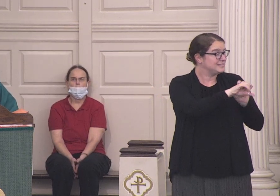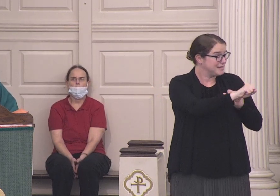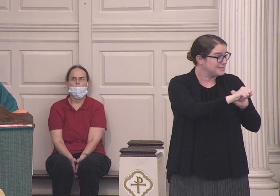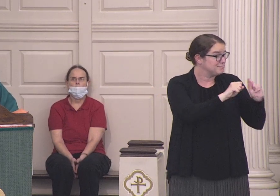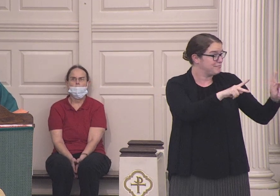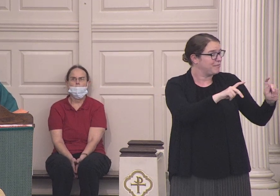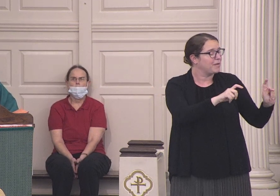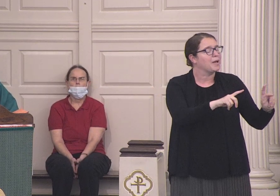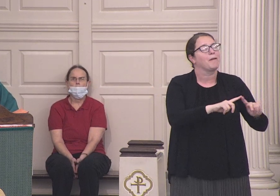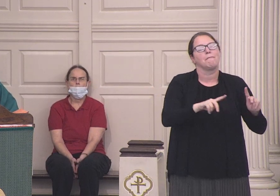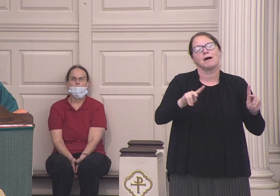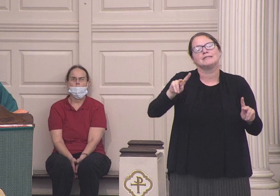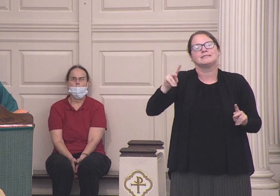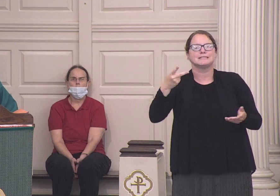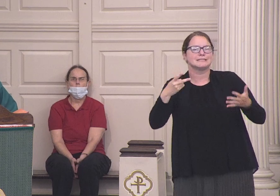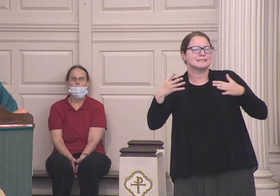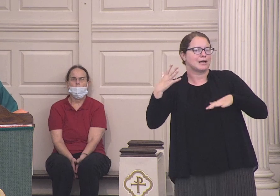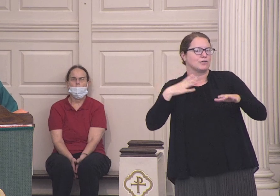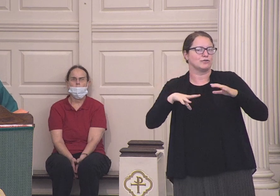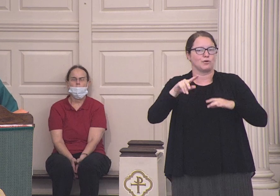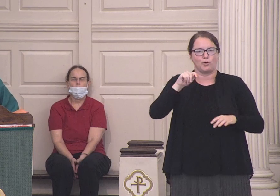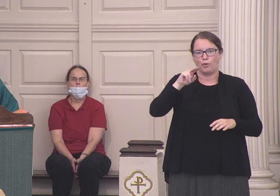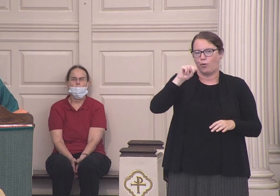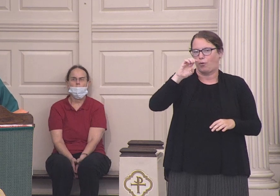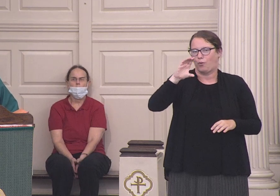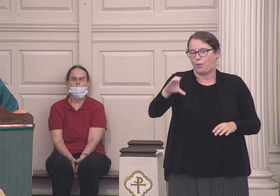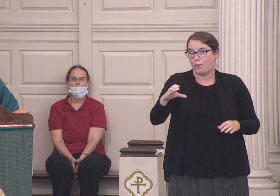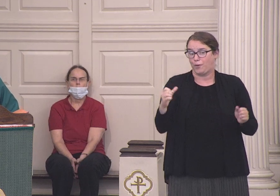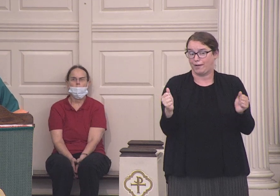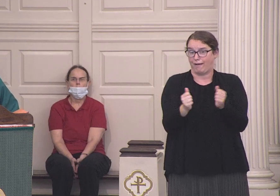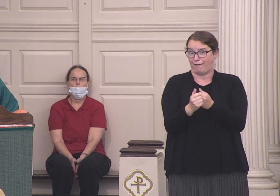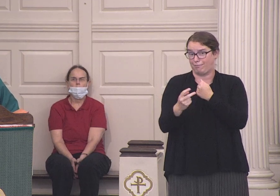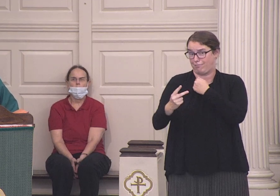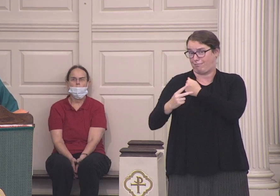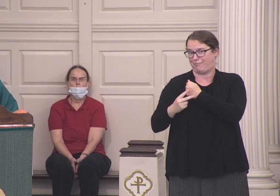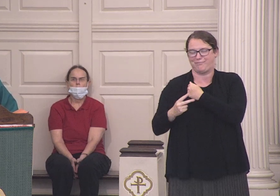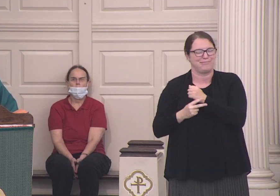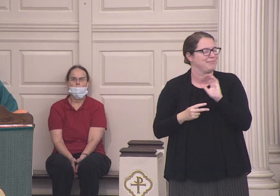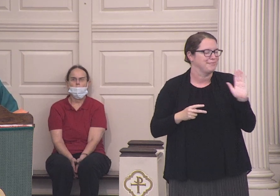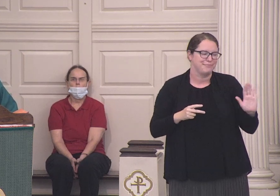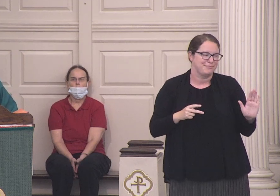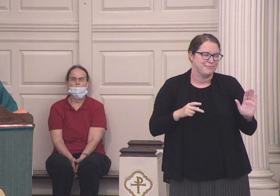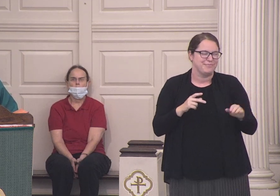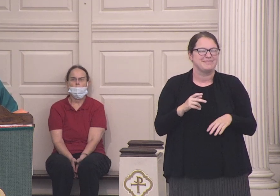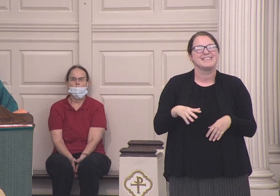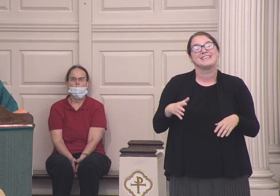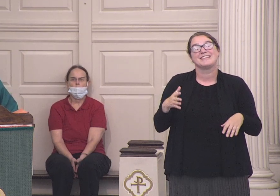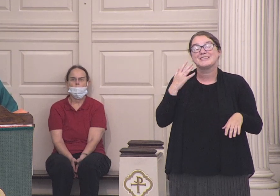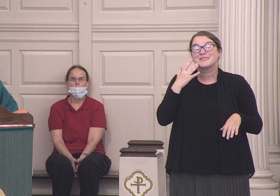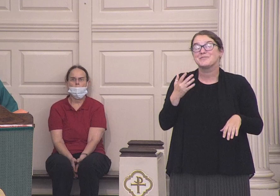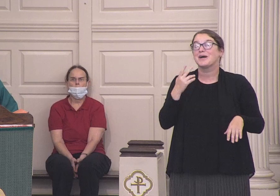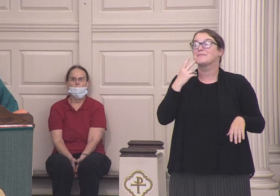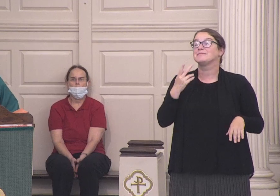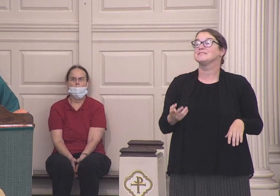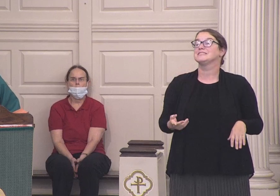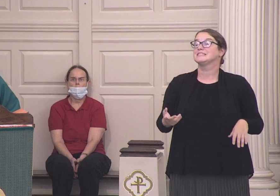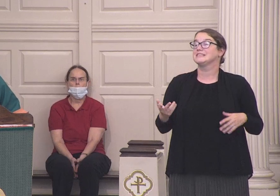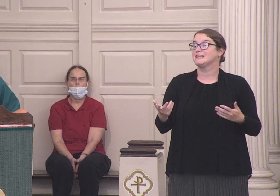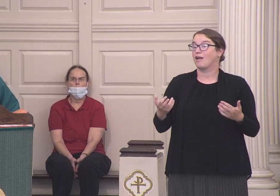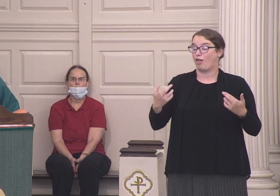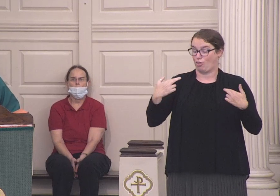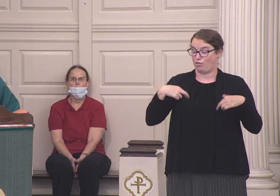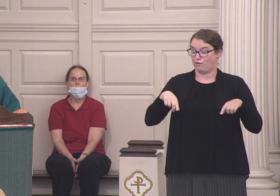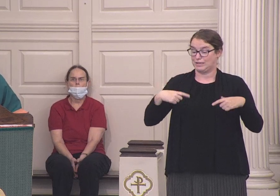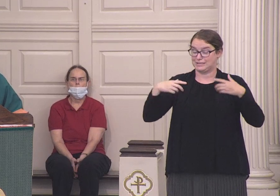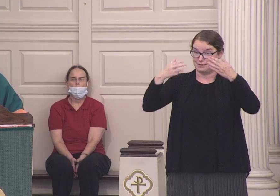tunic. This is why we see, when we can still see, the religious wear one type of